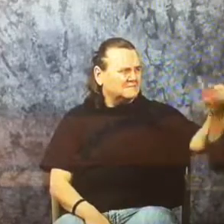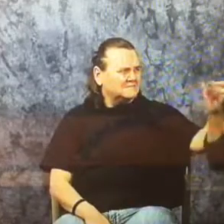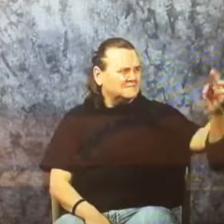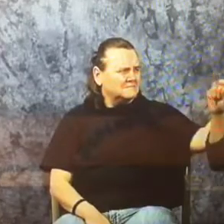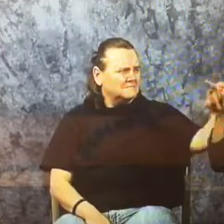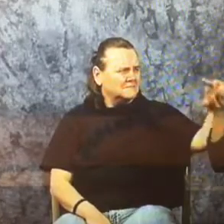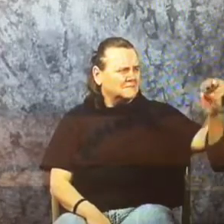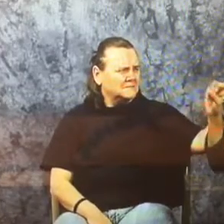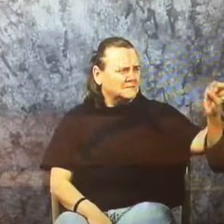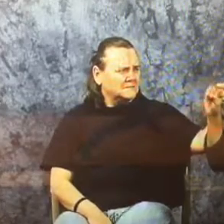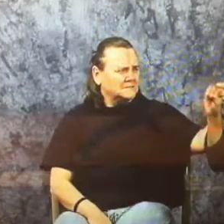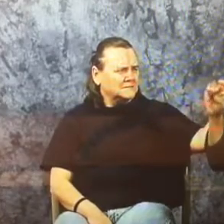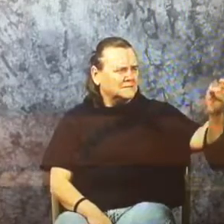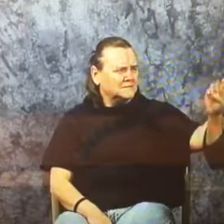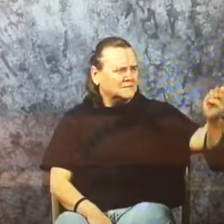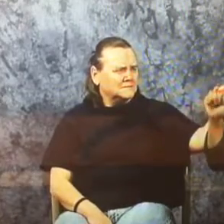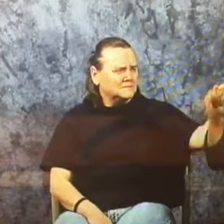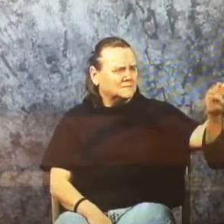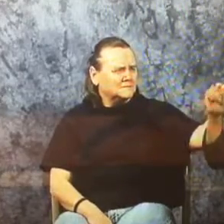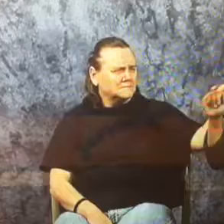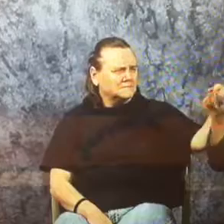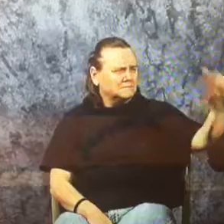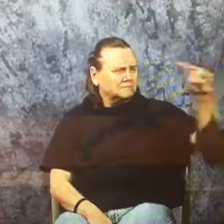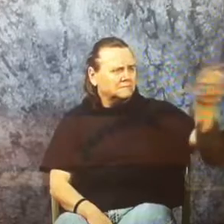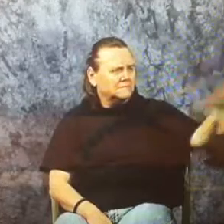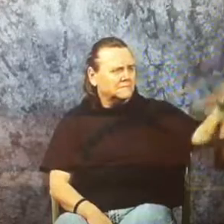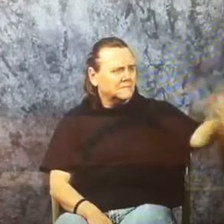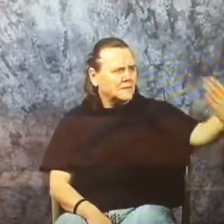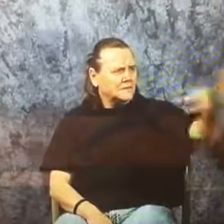So that man at the time who was president,